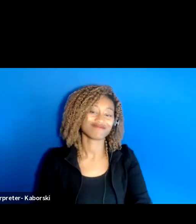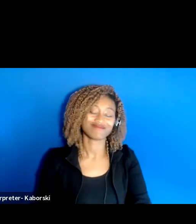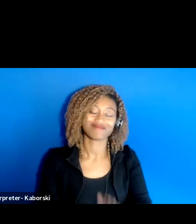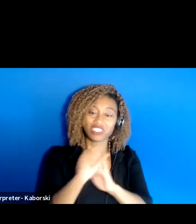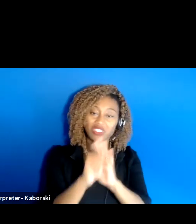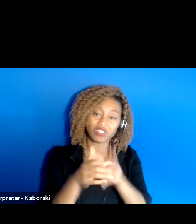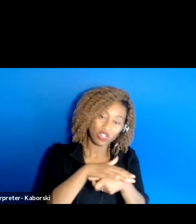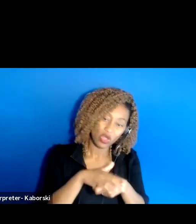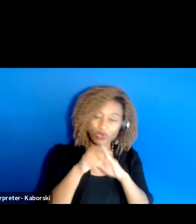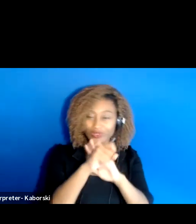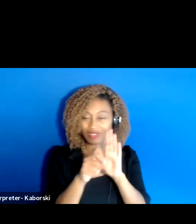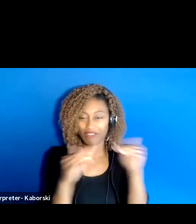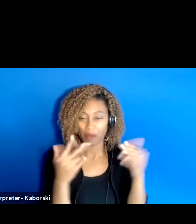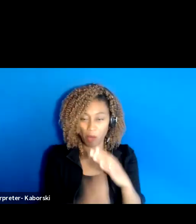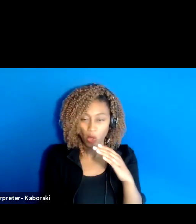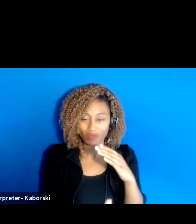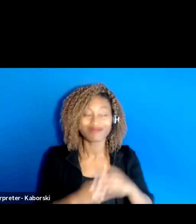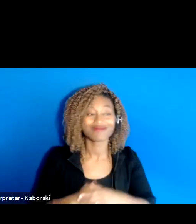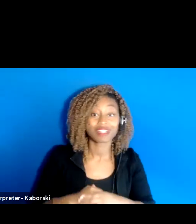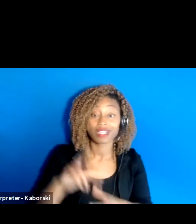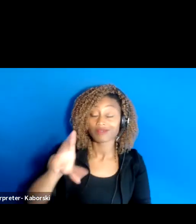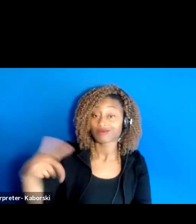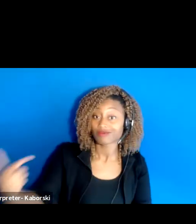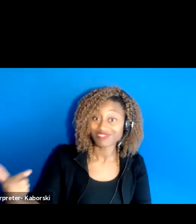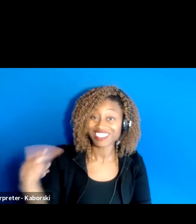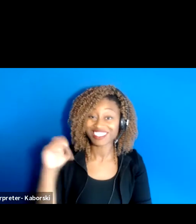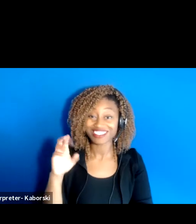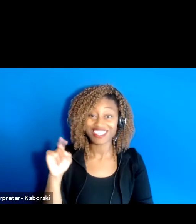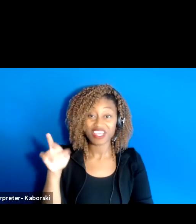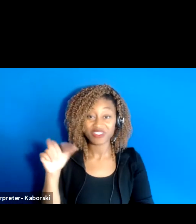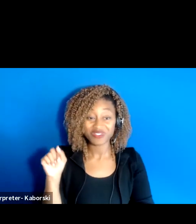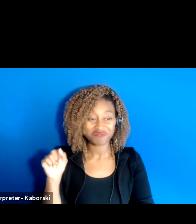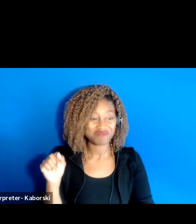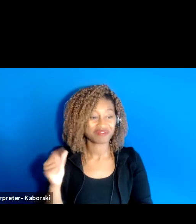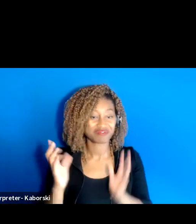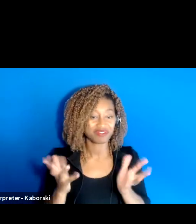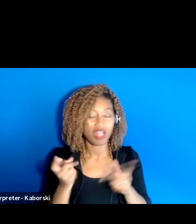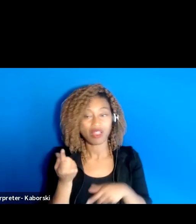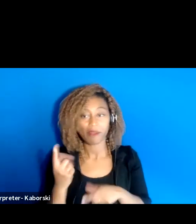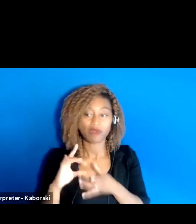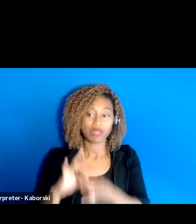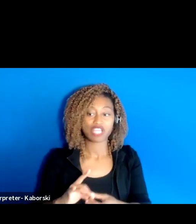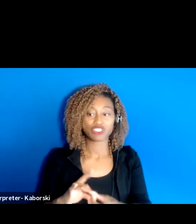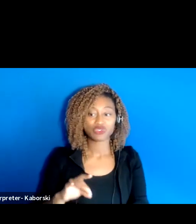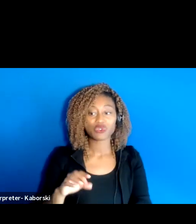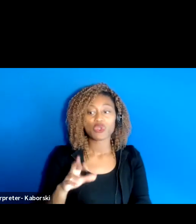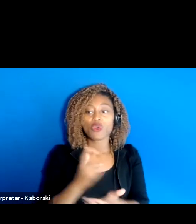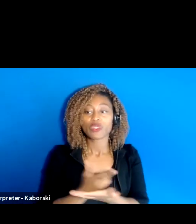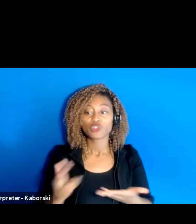And from that, I'll pass it back to Sandra to talk a little bit about resource development.